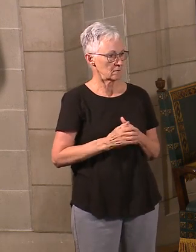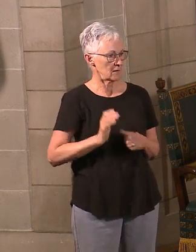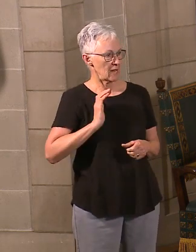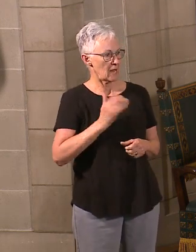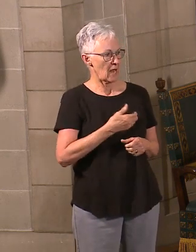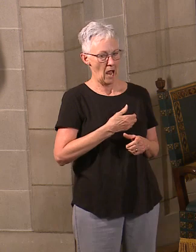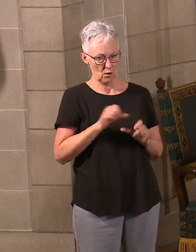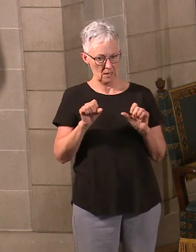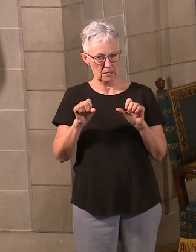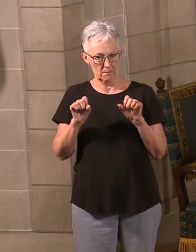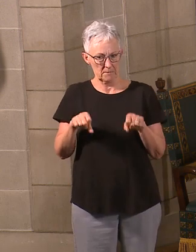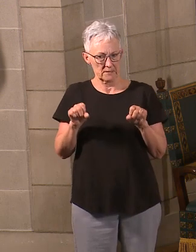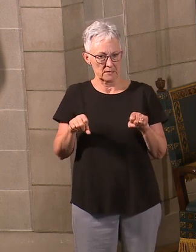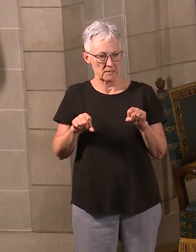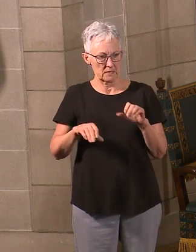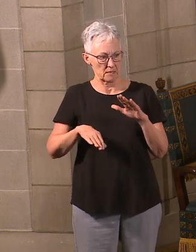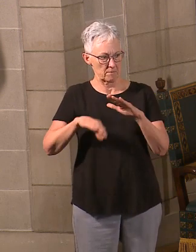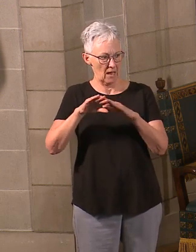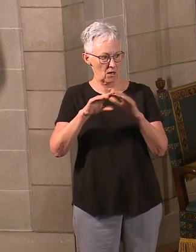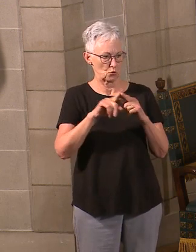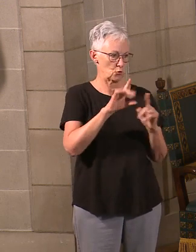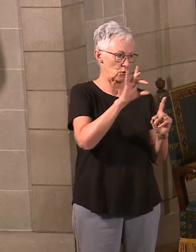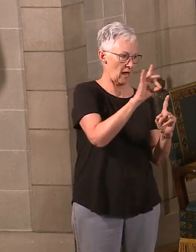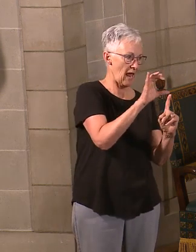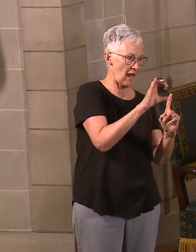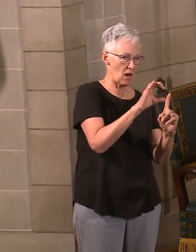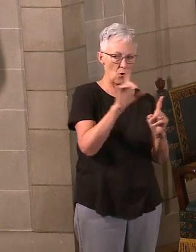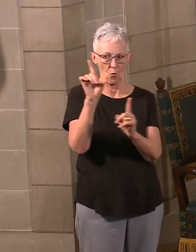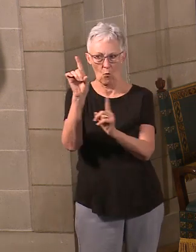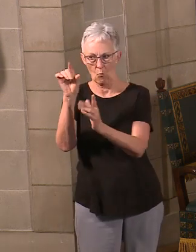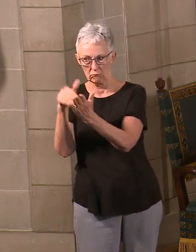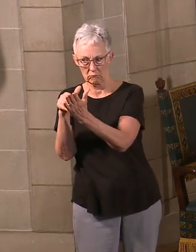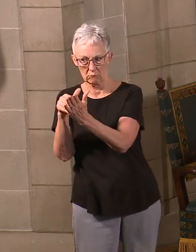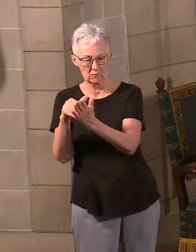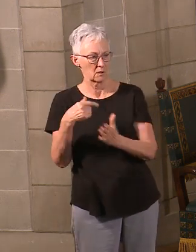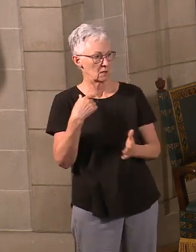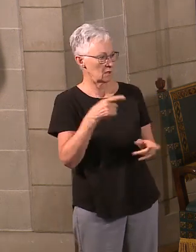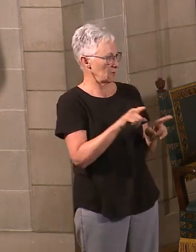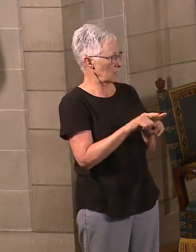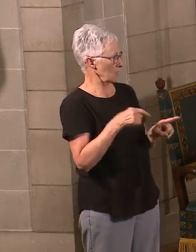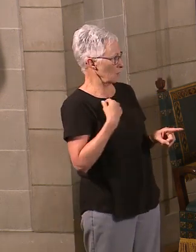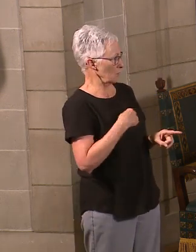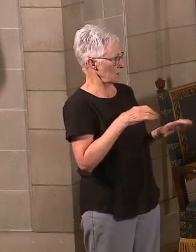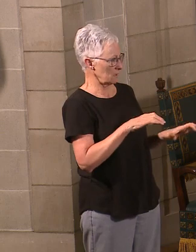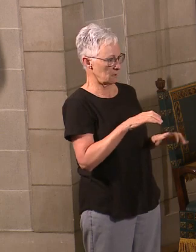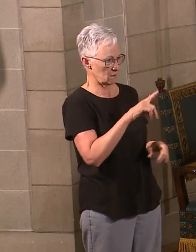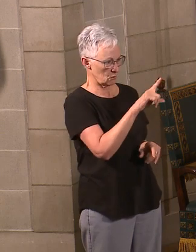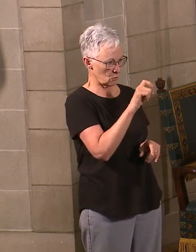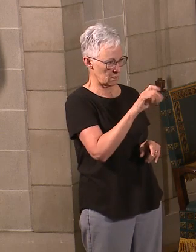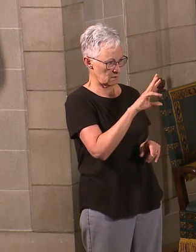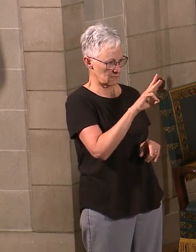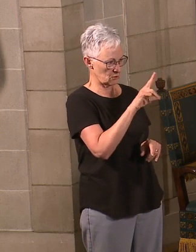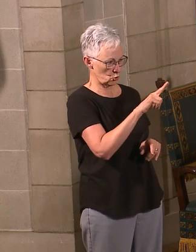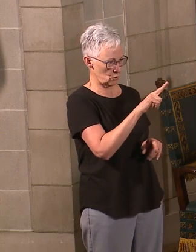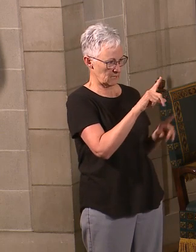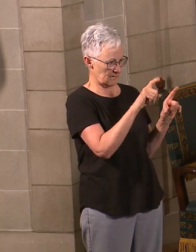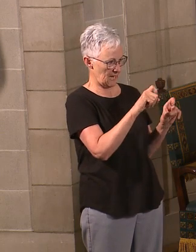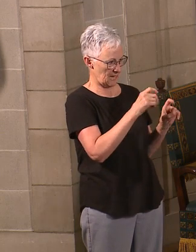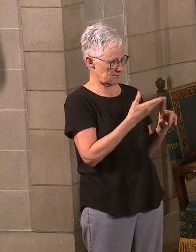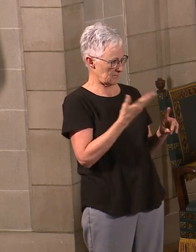to between 800 and 1,000. But again, we try to keep some, for example, we did 163 tests over the weekend